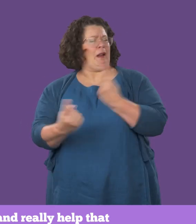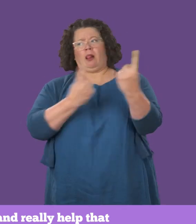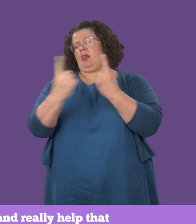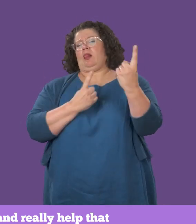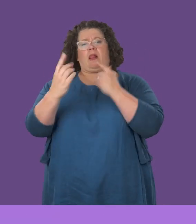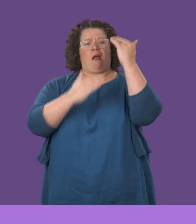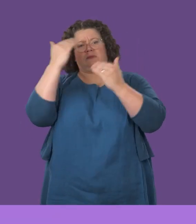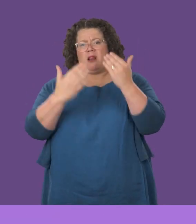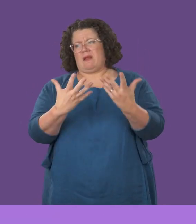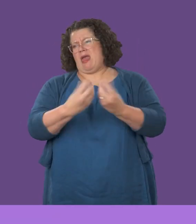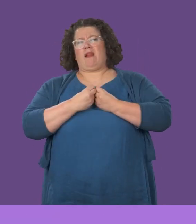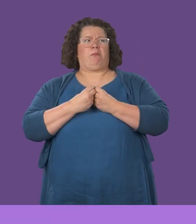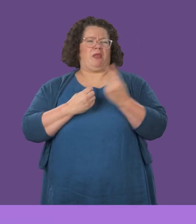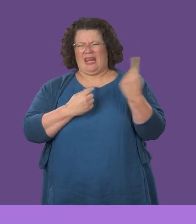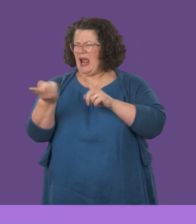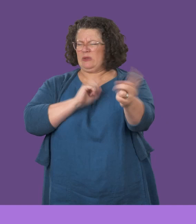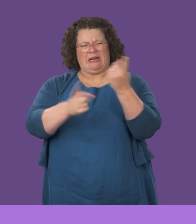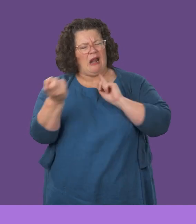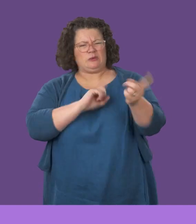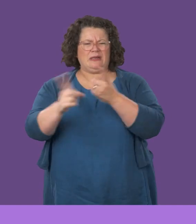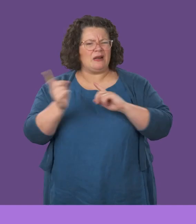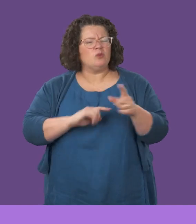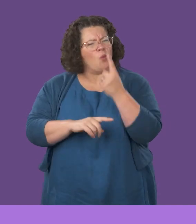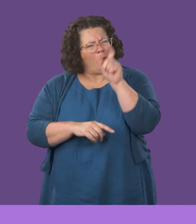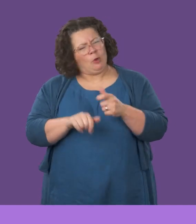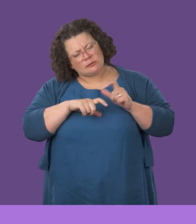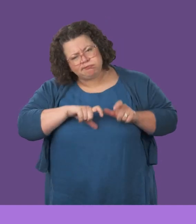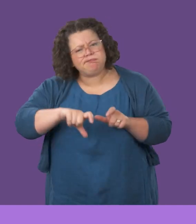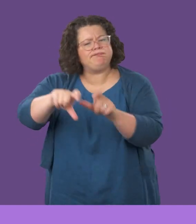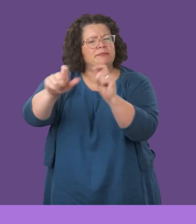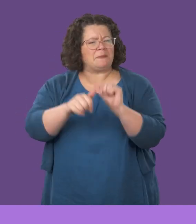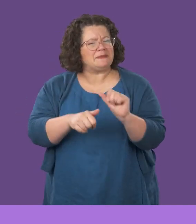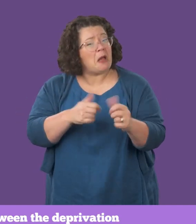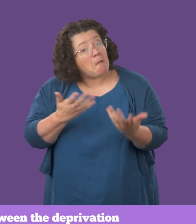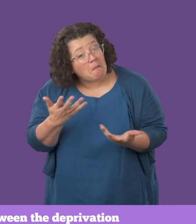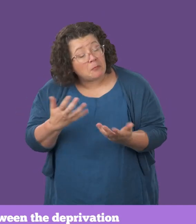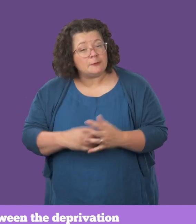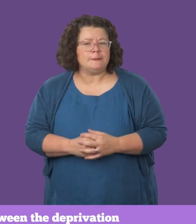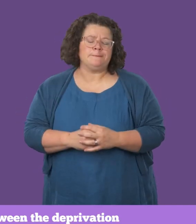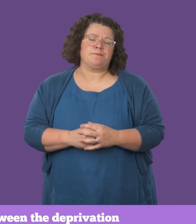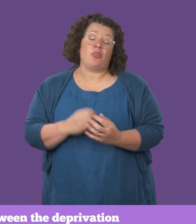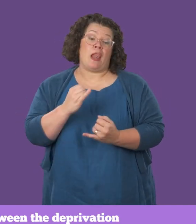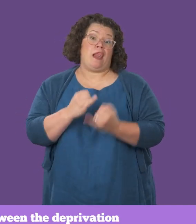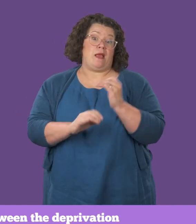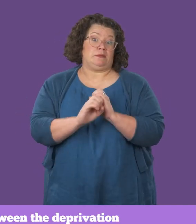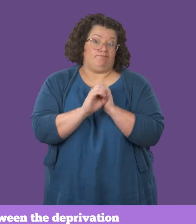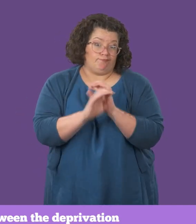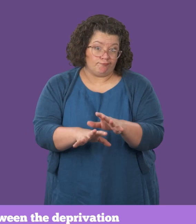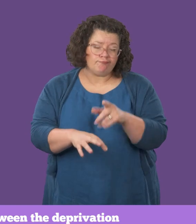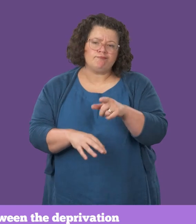multiple, adults coming into their life to dip in and out. The last crossover is between the